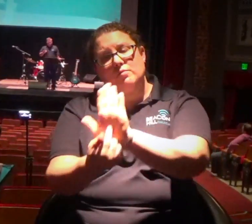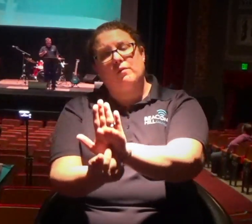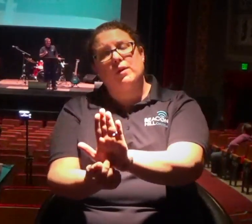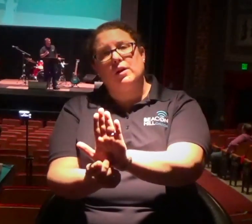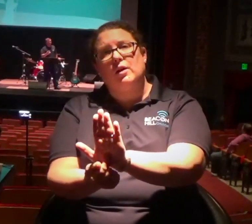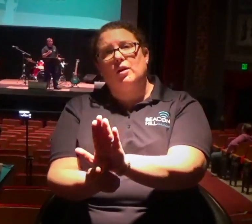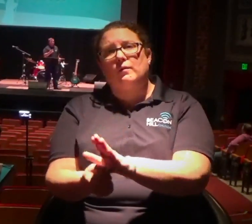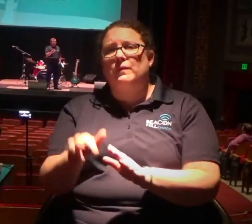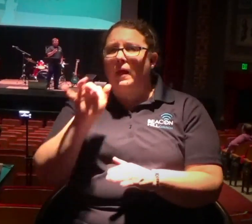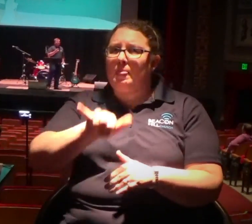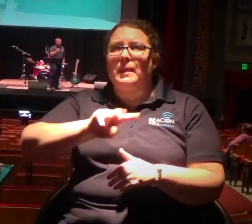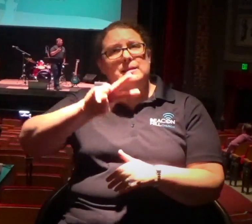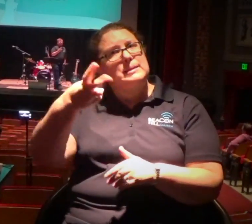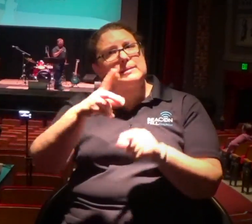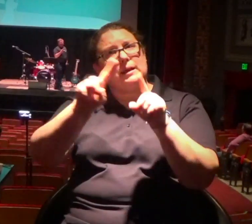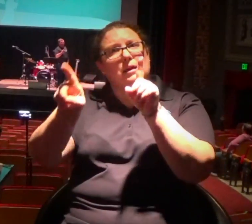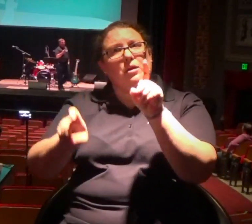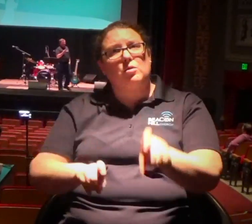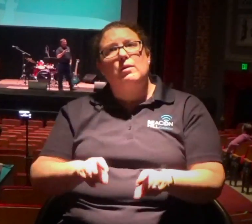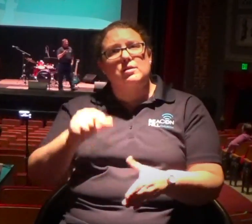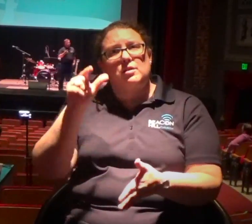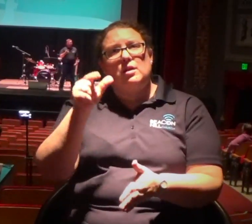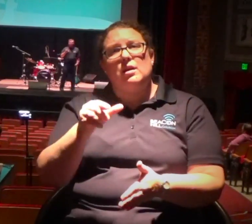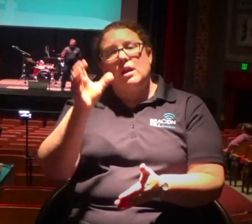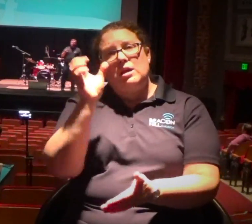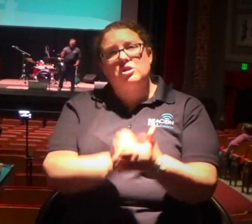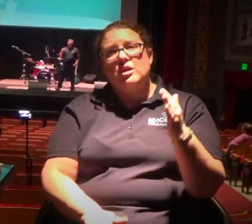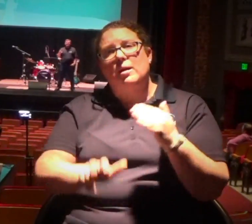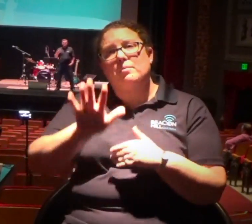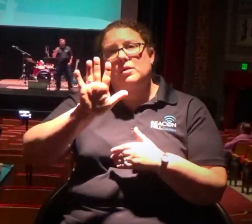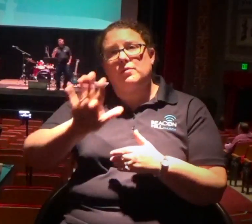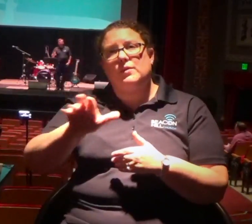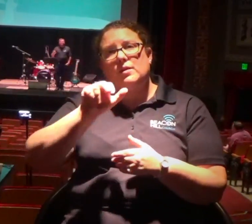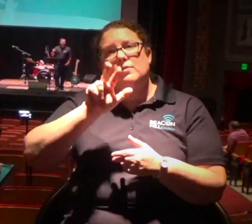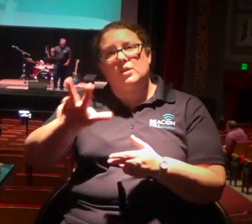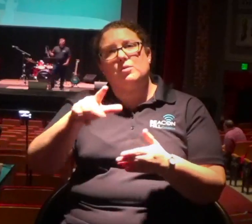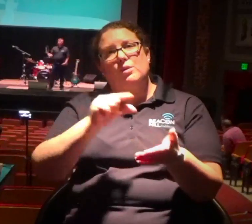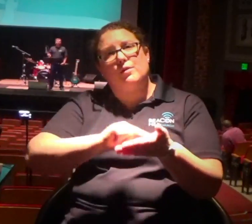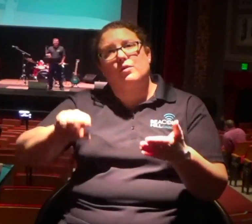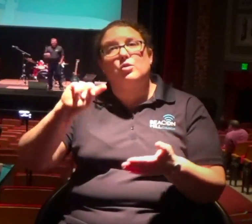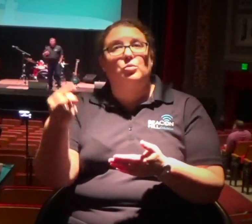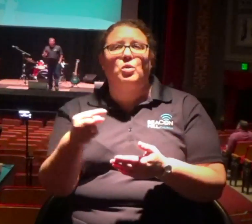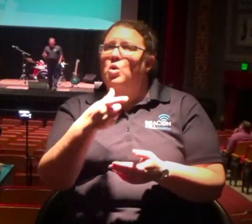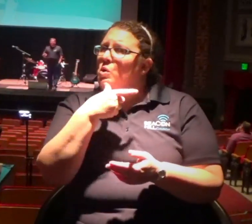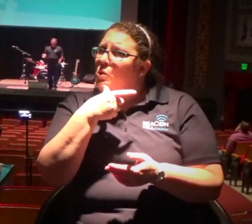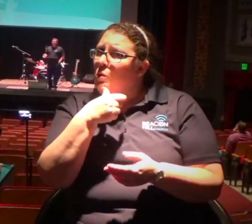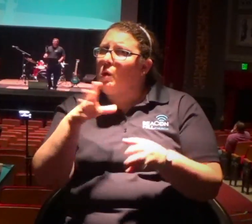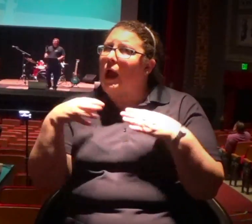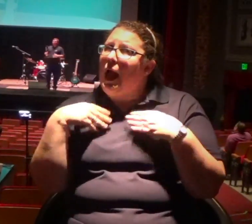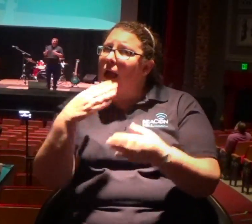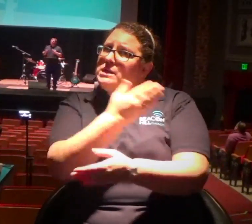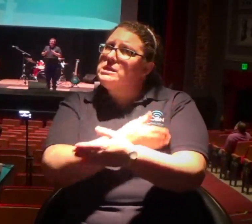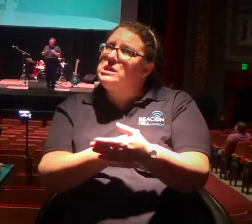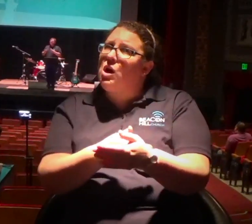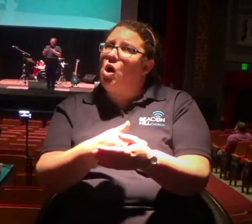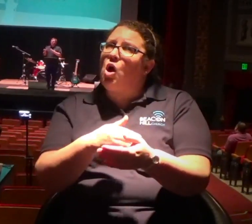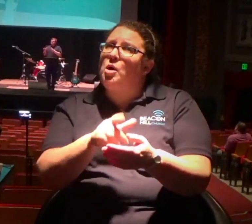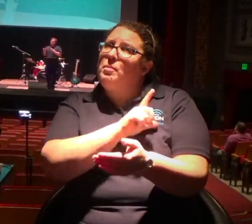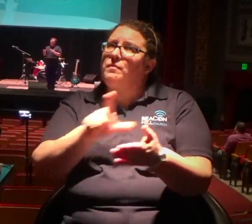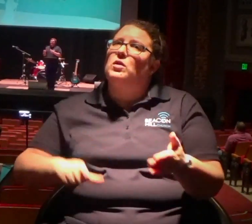second question in chapter 53, verse 1. Who has the arm of the Lord been revealed? We need to understand that